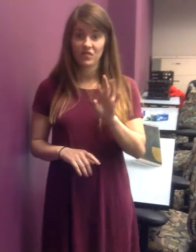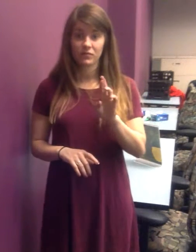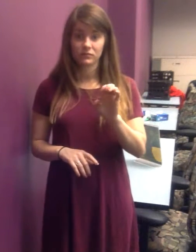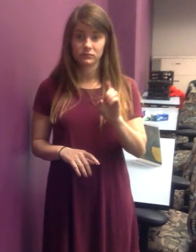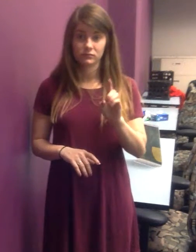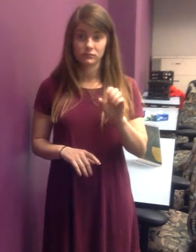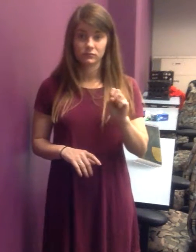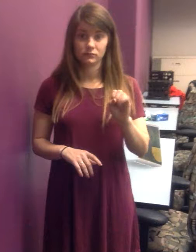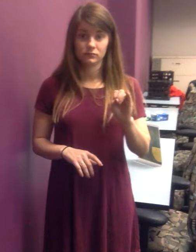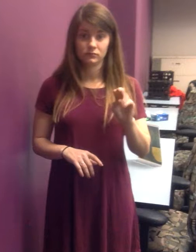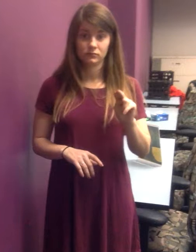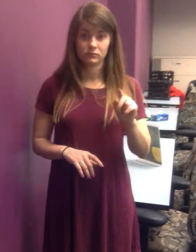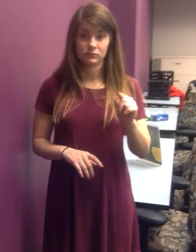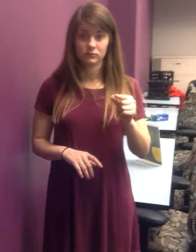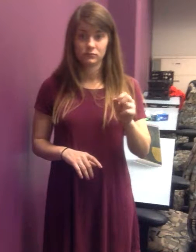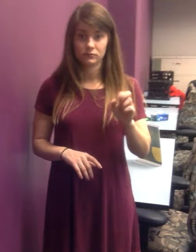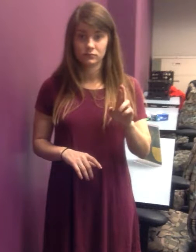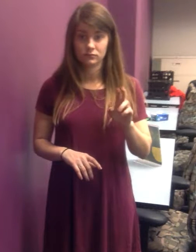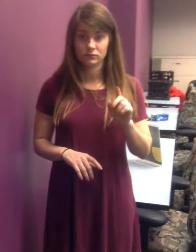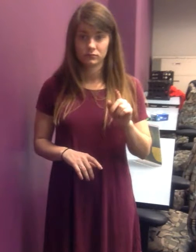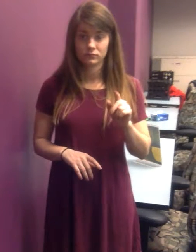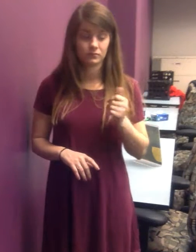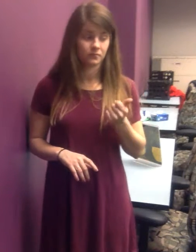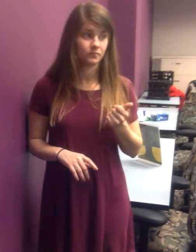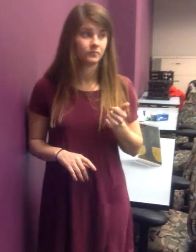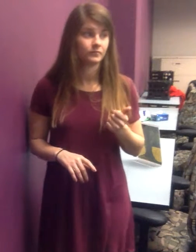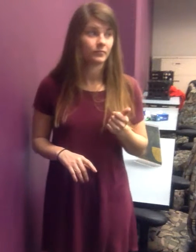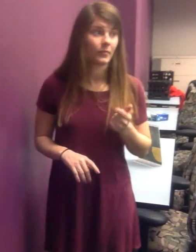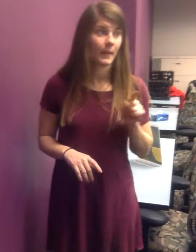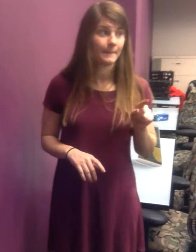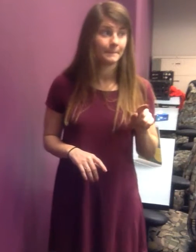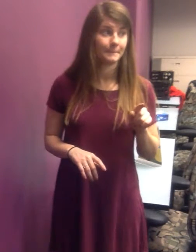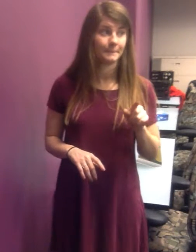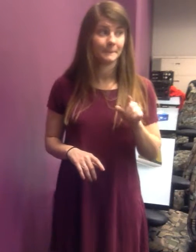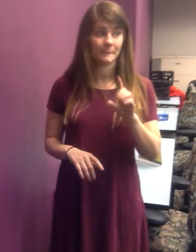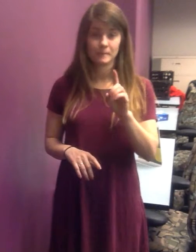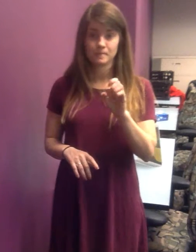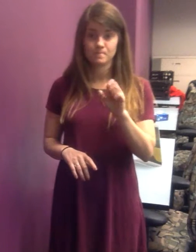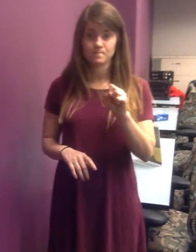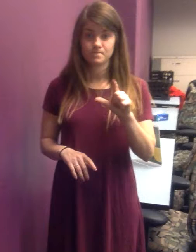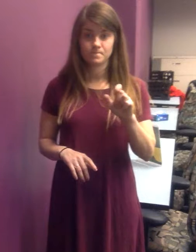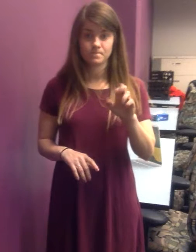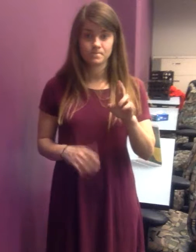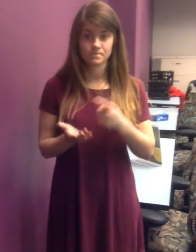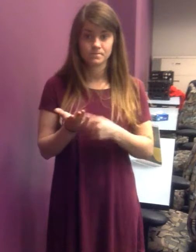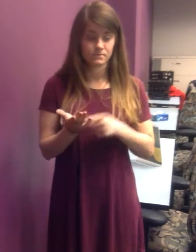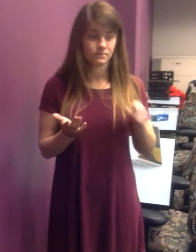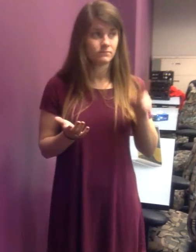depletion, and Fred would call me when I was in grad school and talk to me about how he didn't think humans were depleting ozone. And